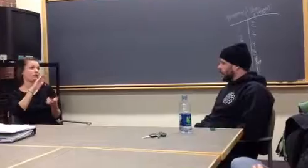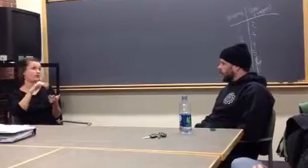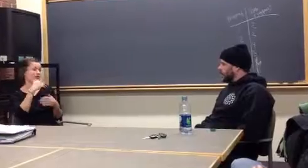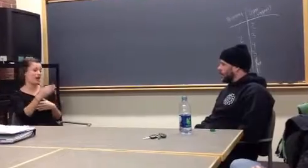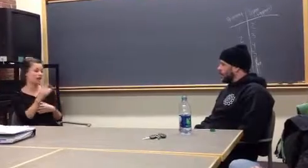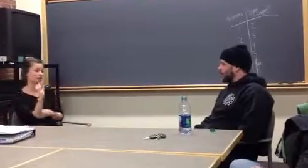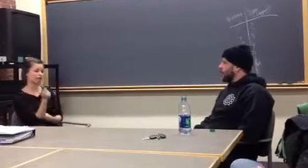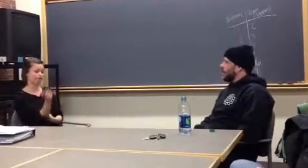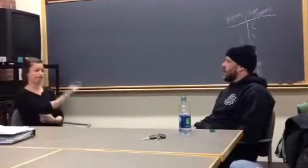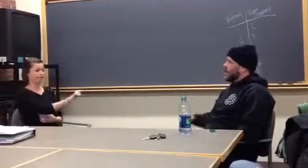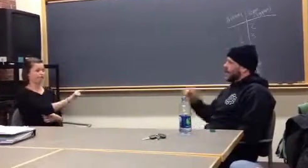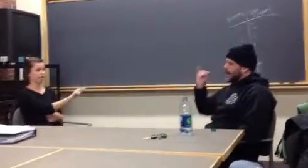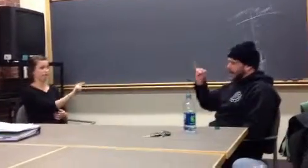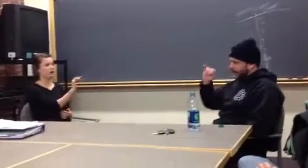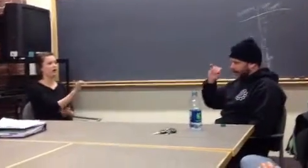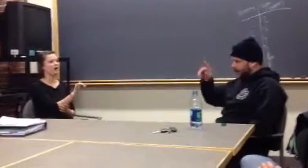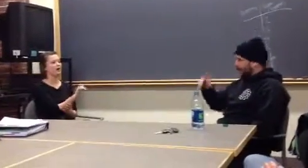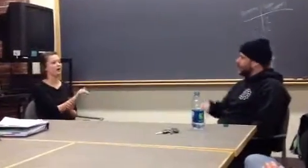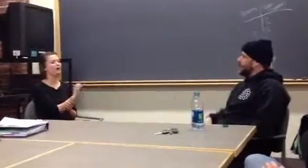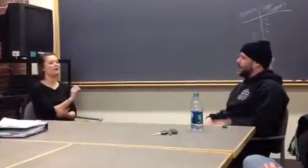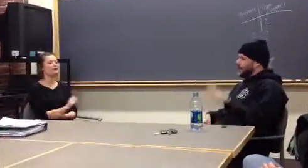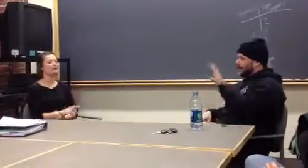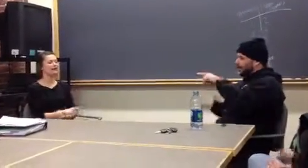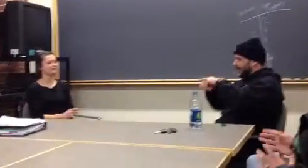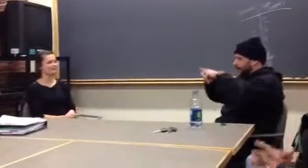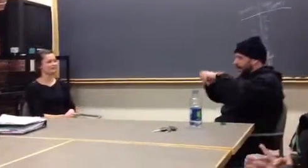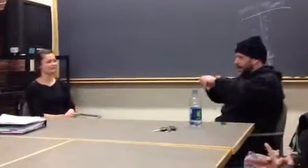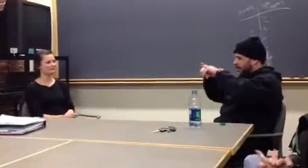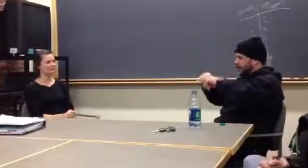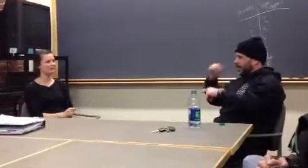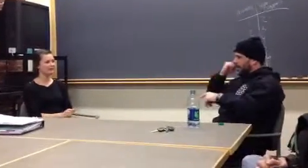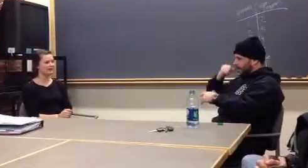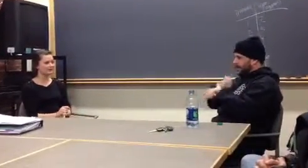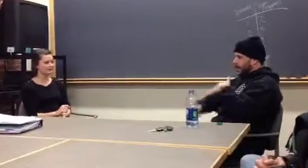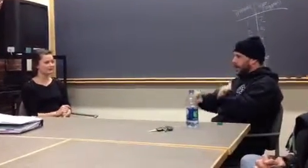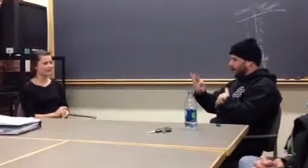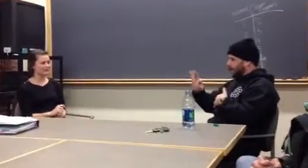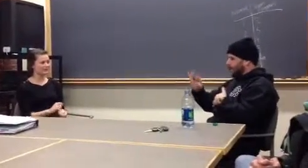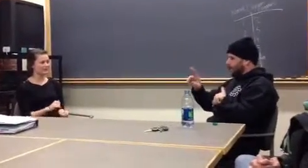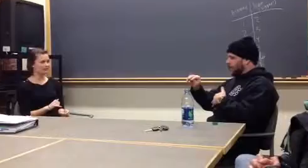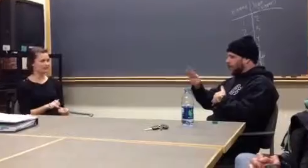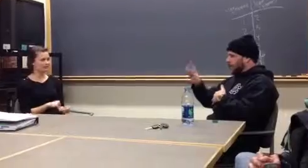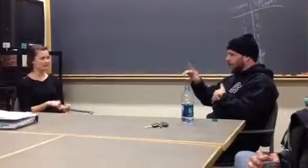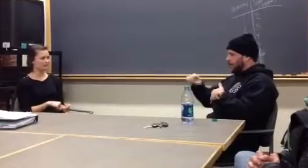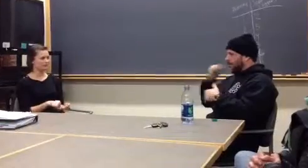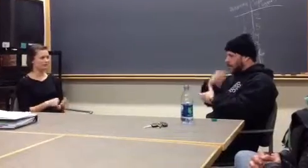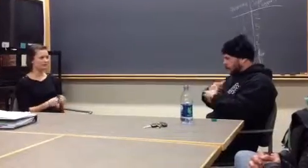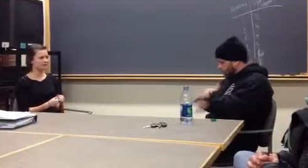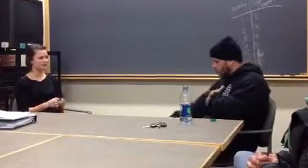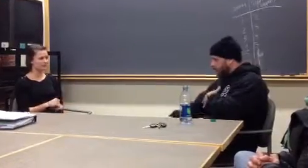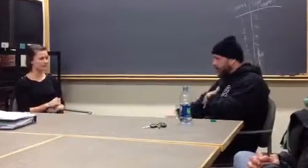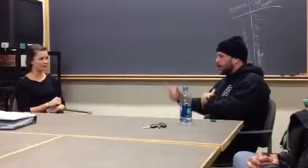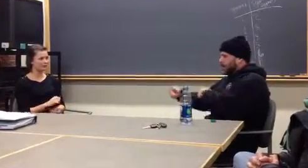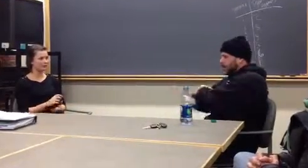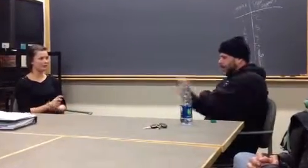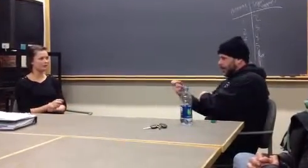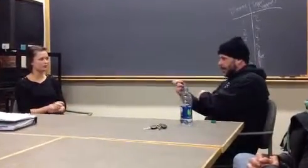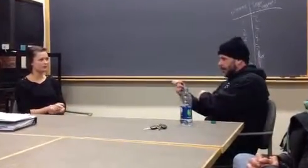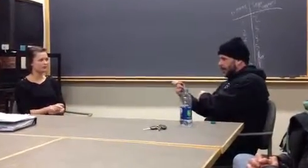they switch back and forth? Oh, okay. It depends. If there's a fumble, if the ball drops,